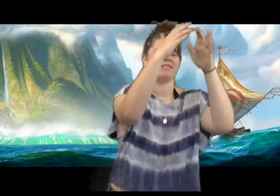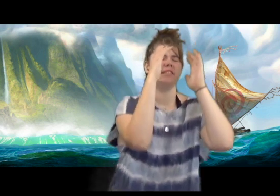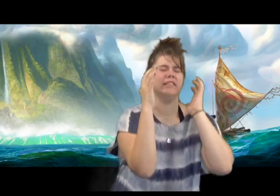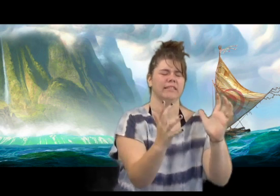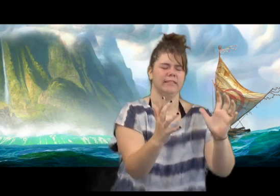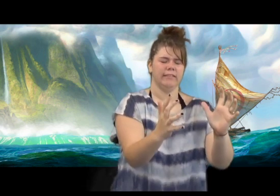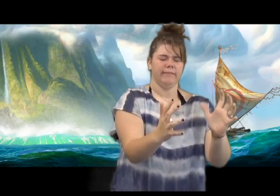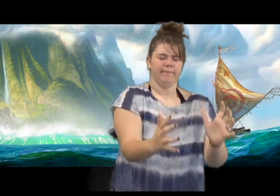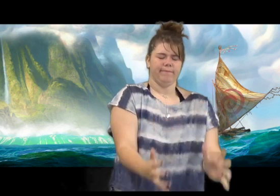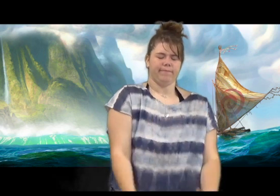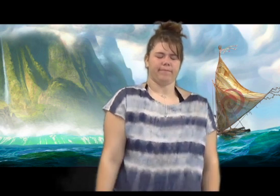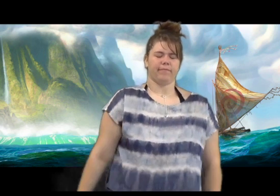how hard I try.